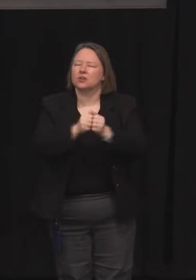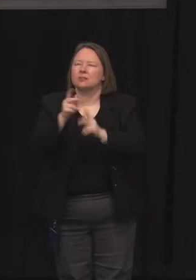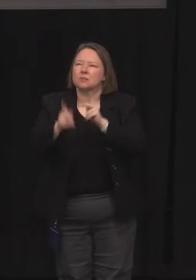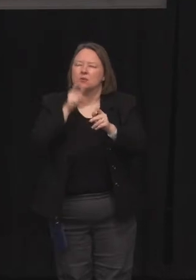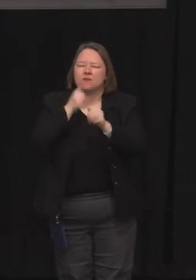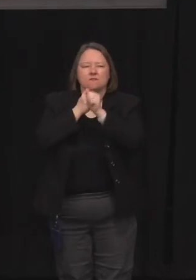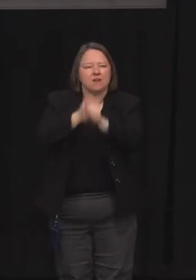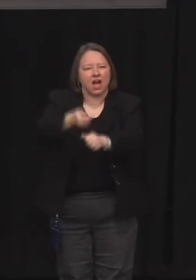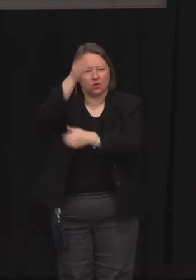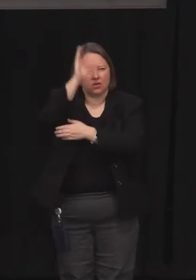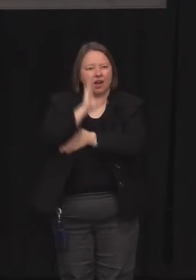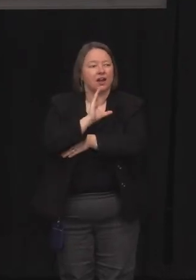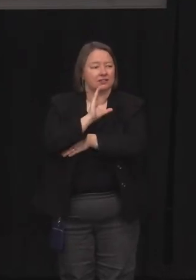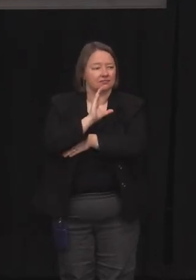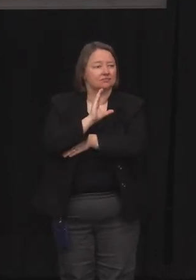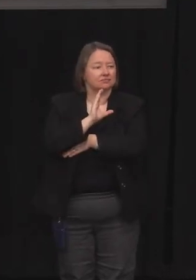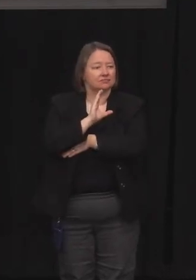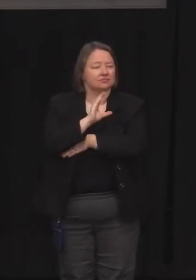God.